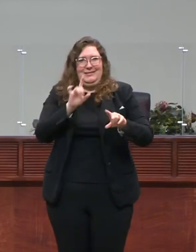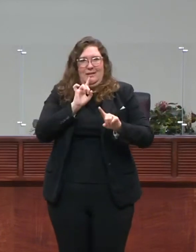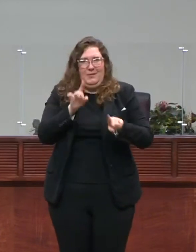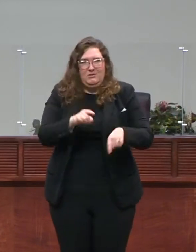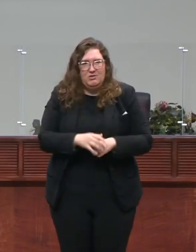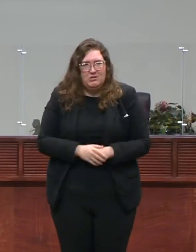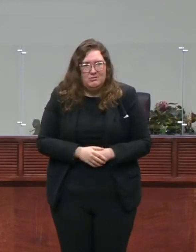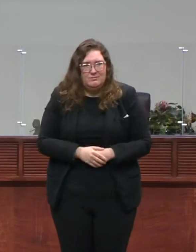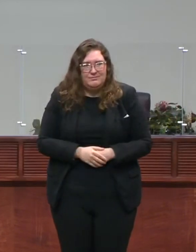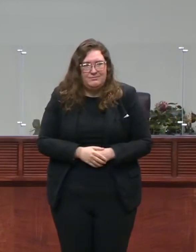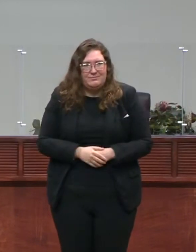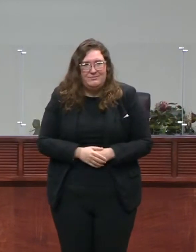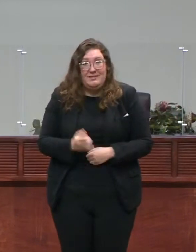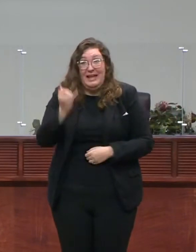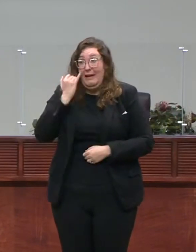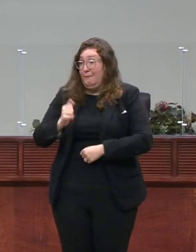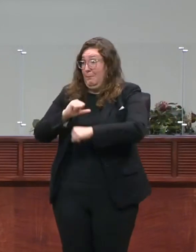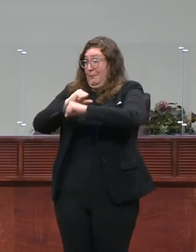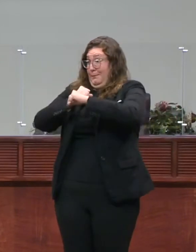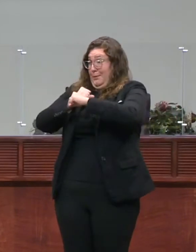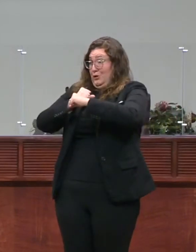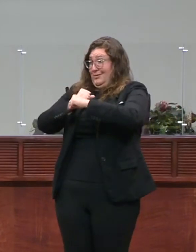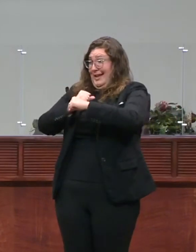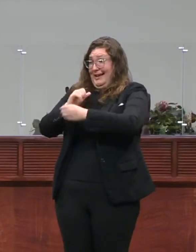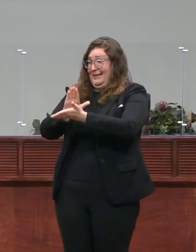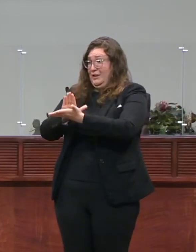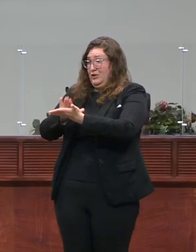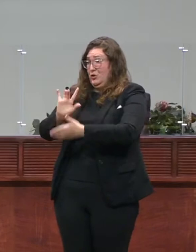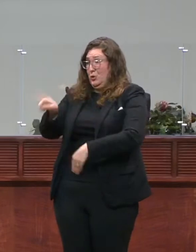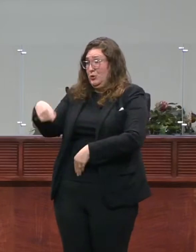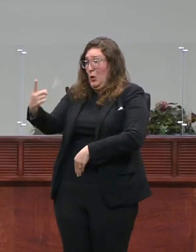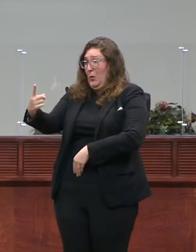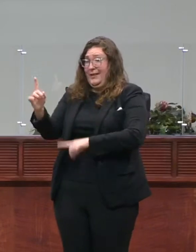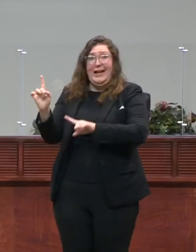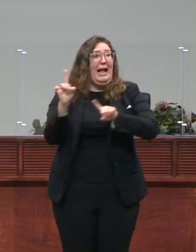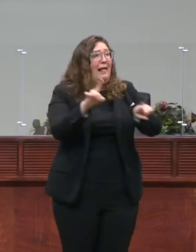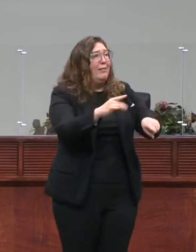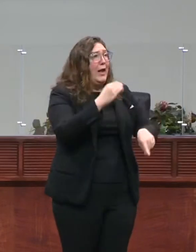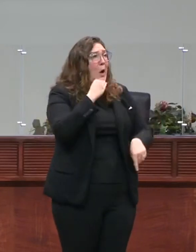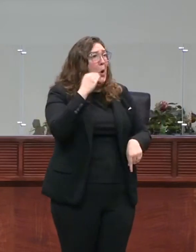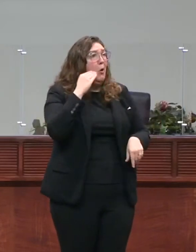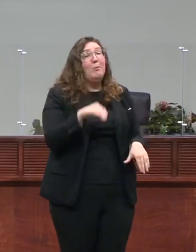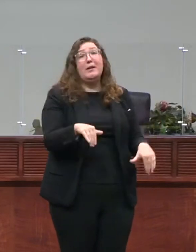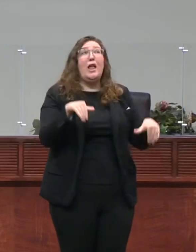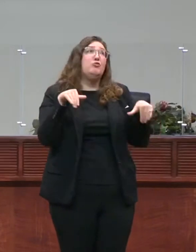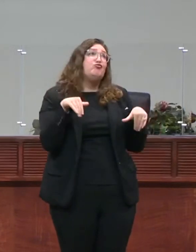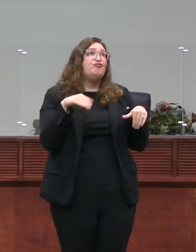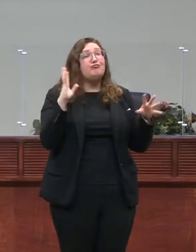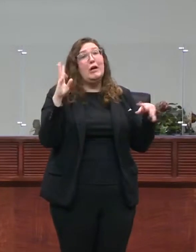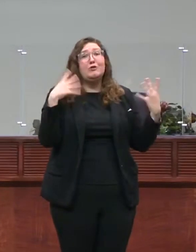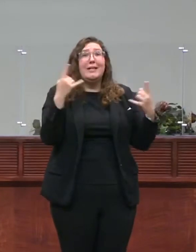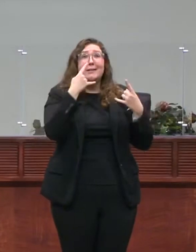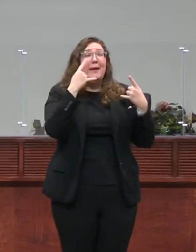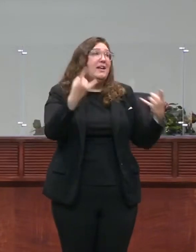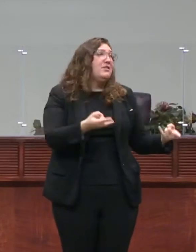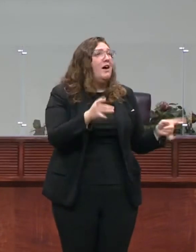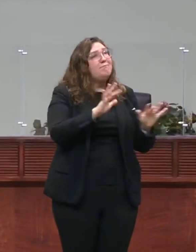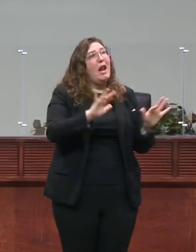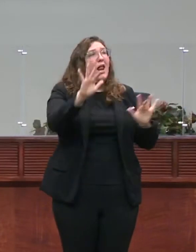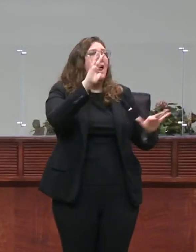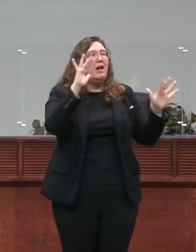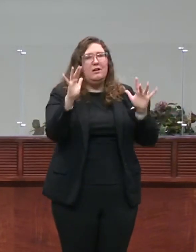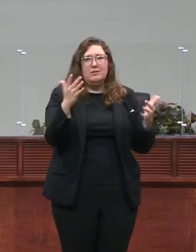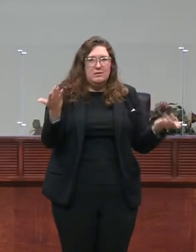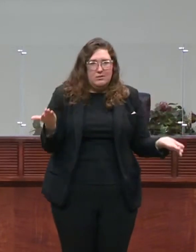little if we only protect the children at the schools, and then they go home and they go and run wild, like they normally do.